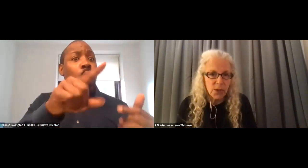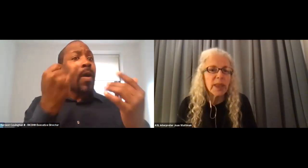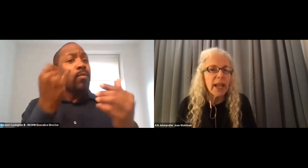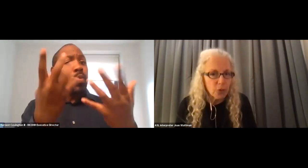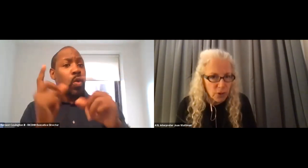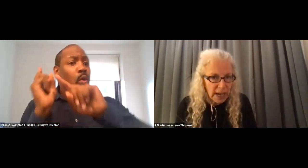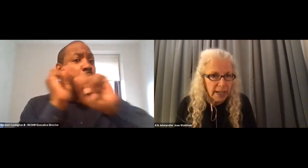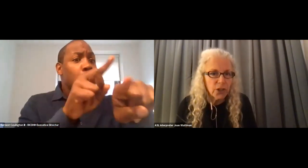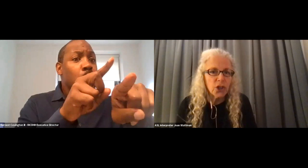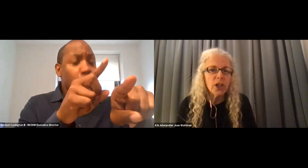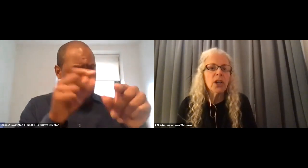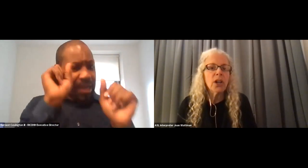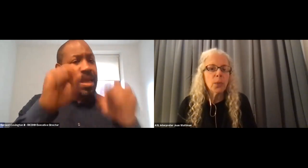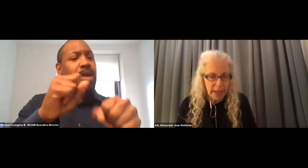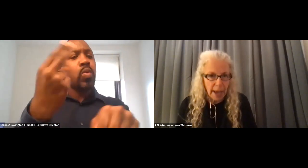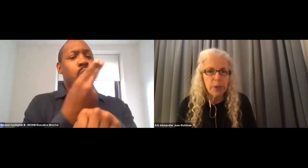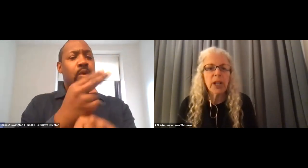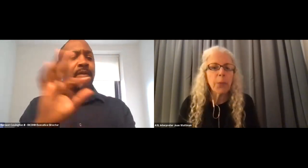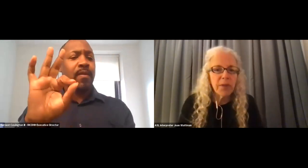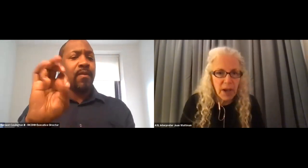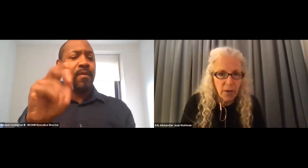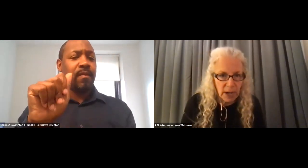with the extra signage, with captioning, with VRI.